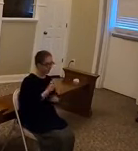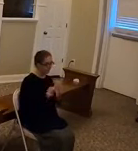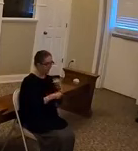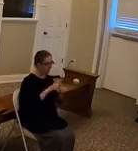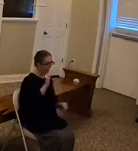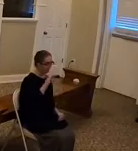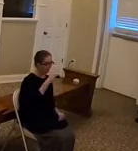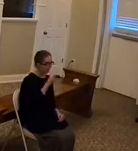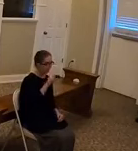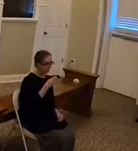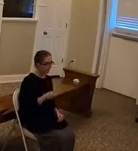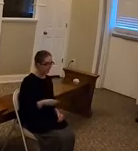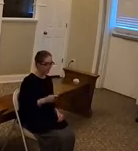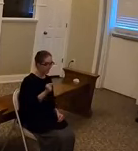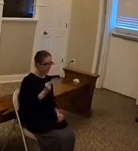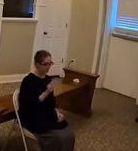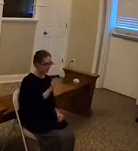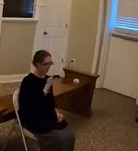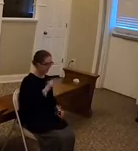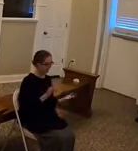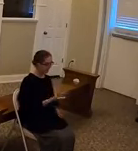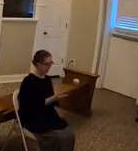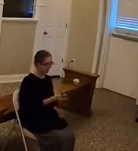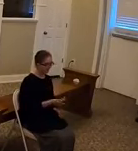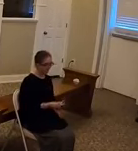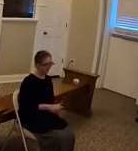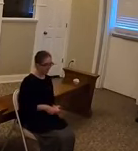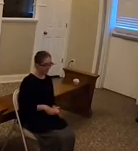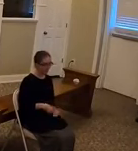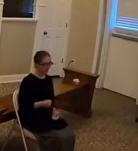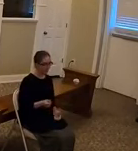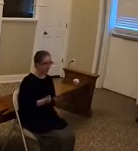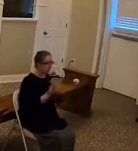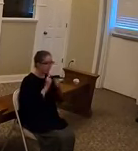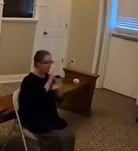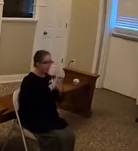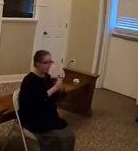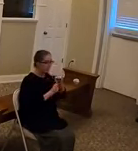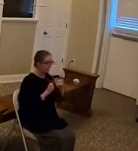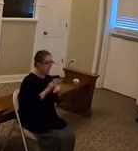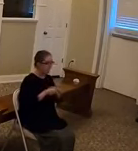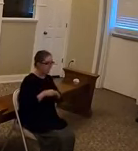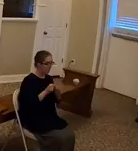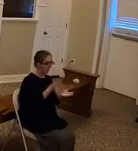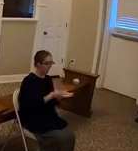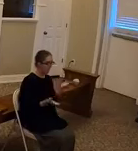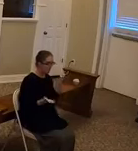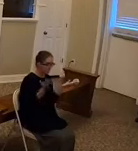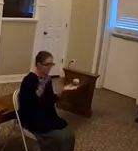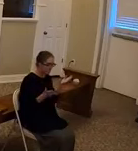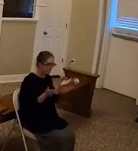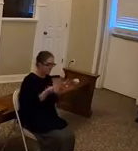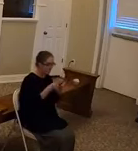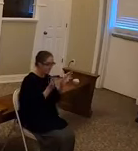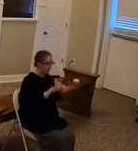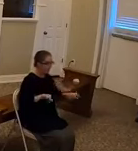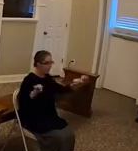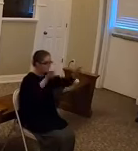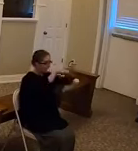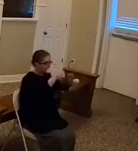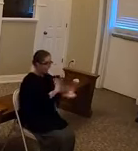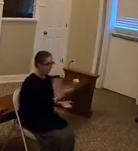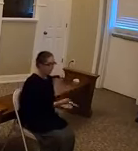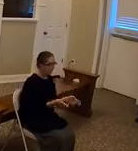just a few little spots here and there that it speaks of him. And this was probably the most important thing